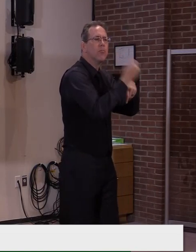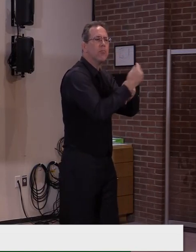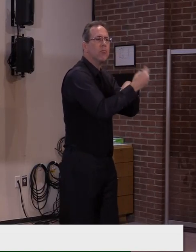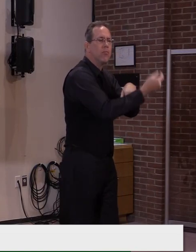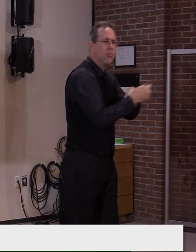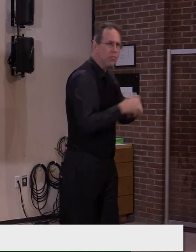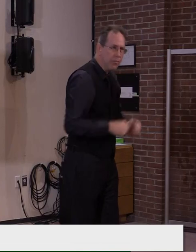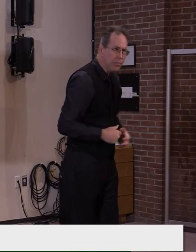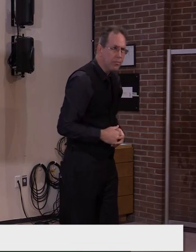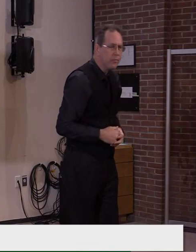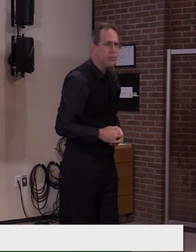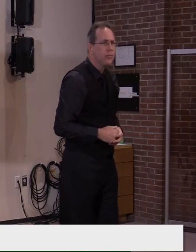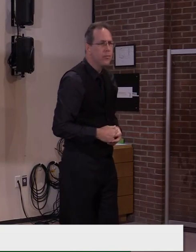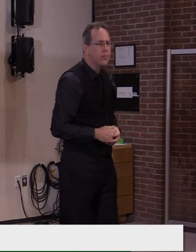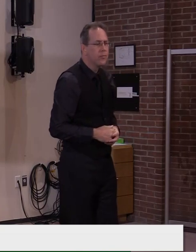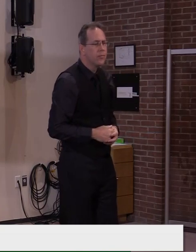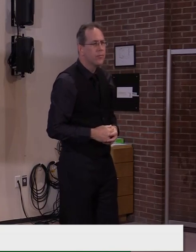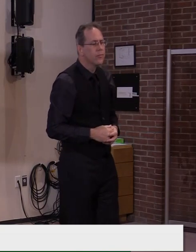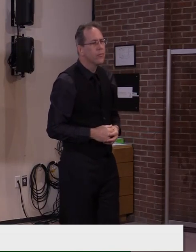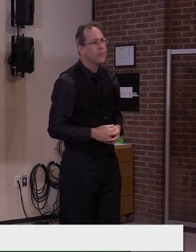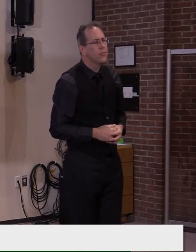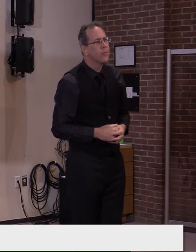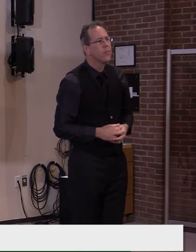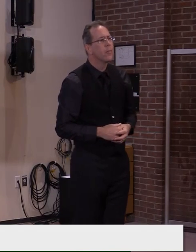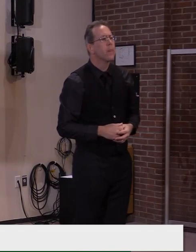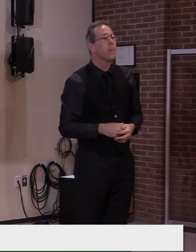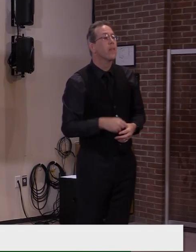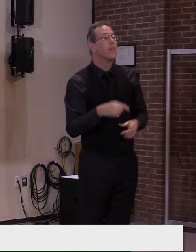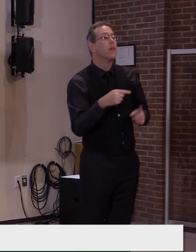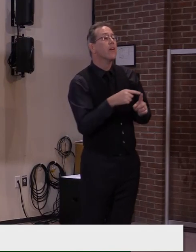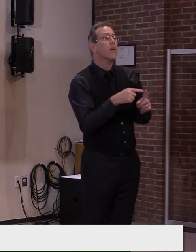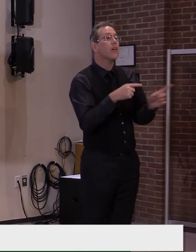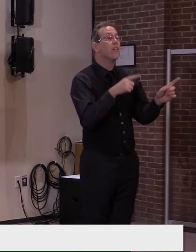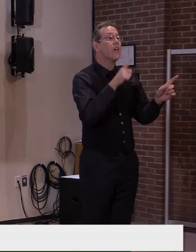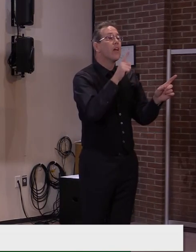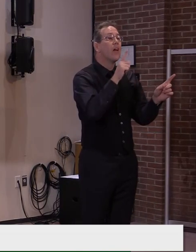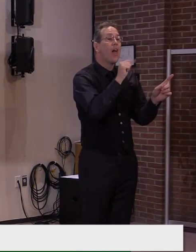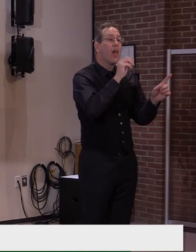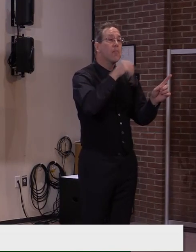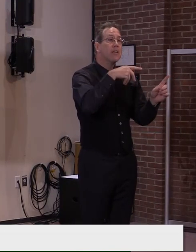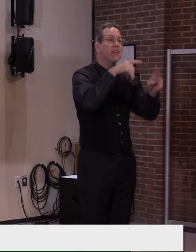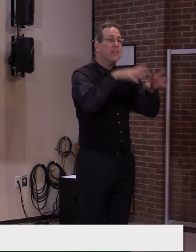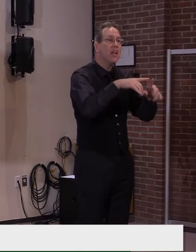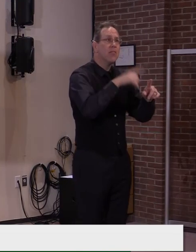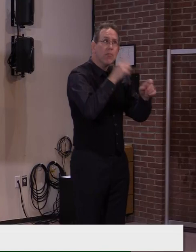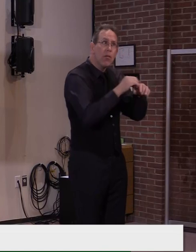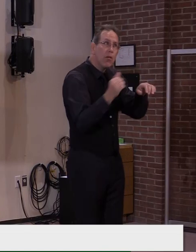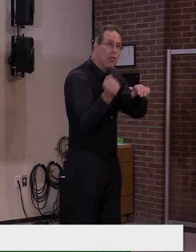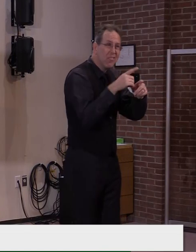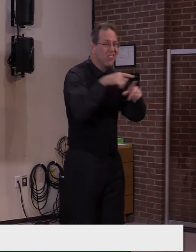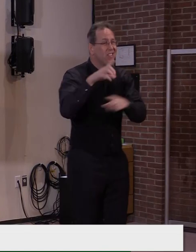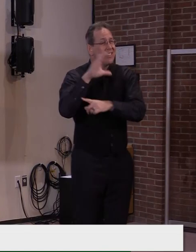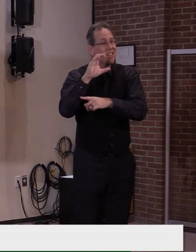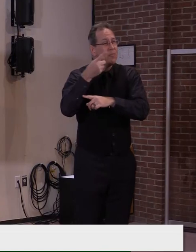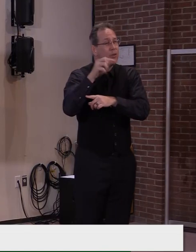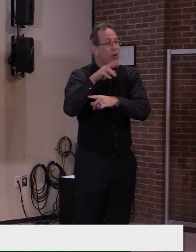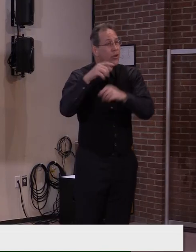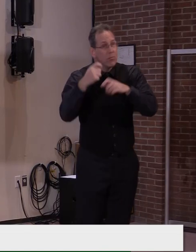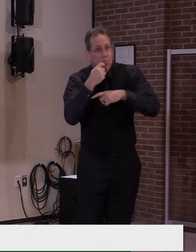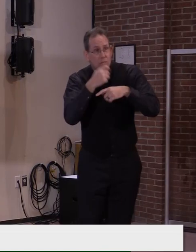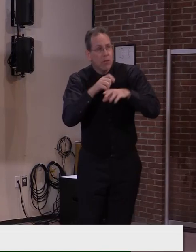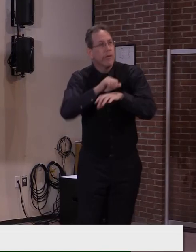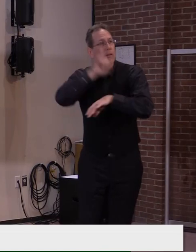the results of the specimens don't have to be shipped out to the lab. The expansion of antigen testing that I just